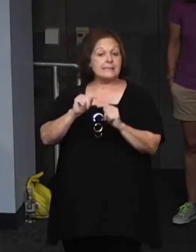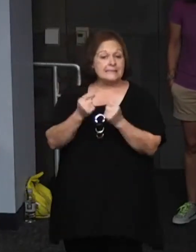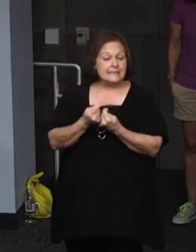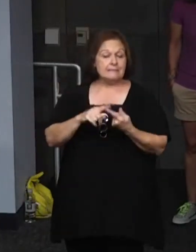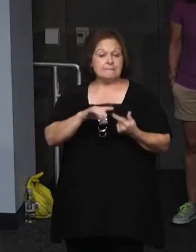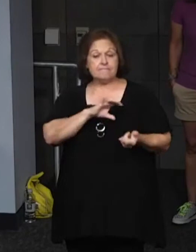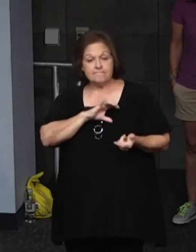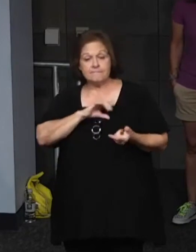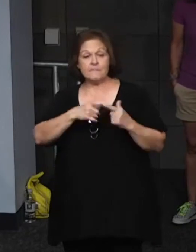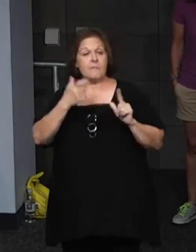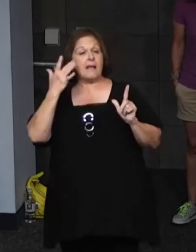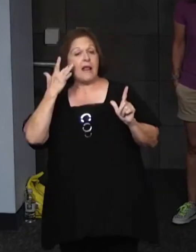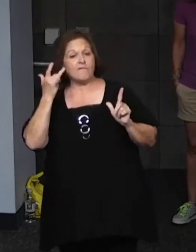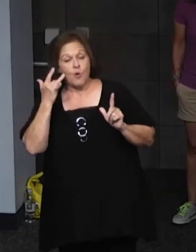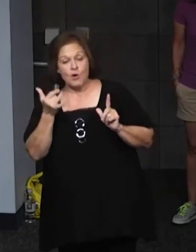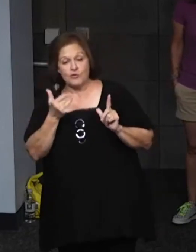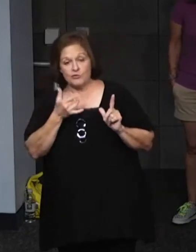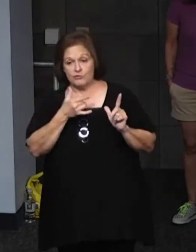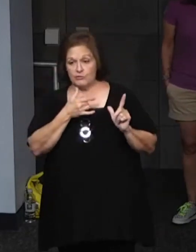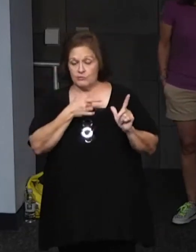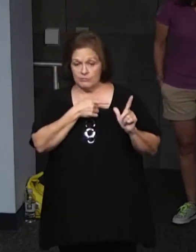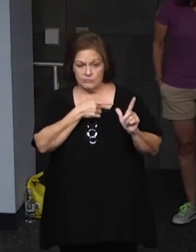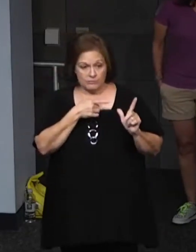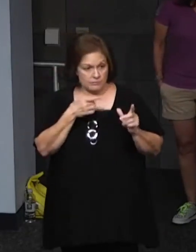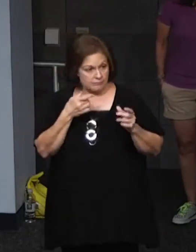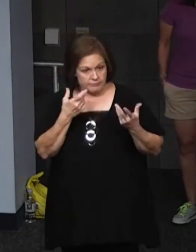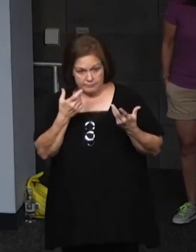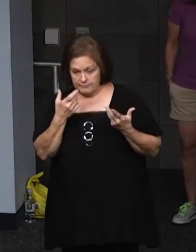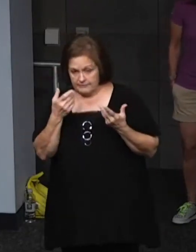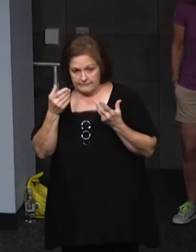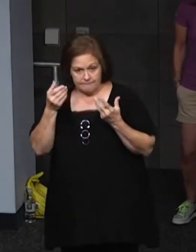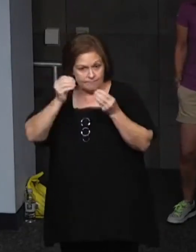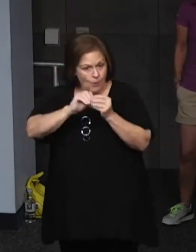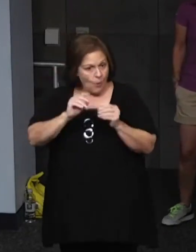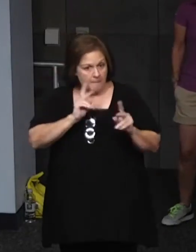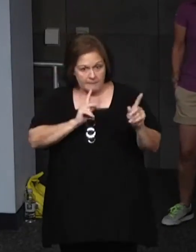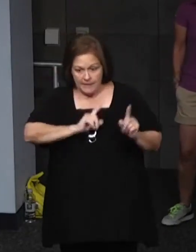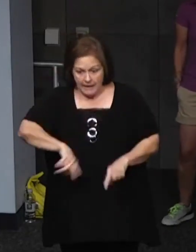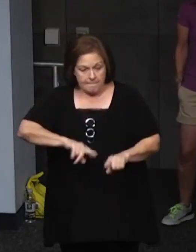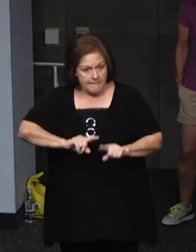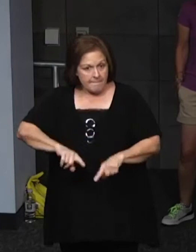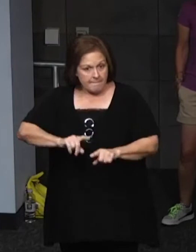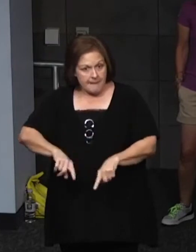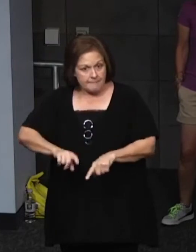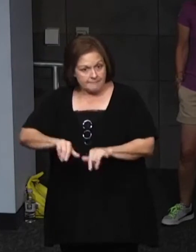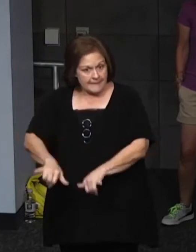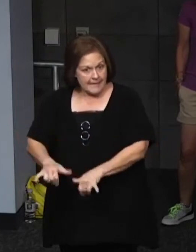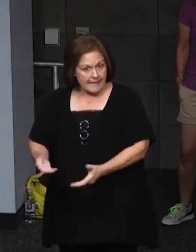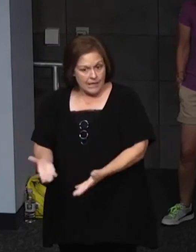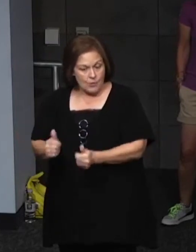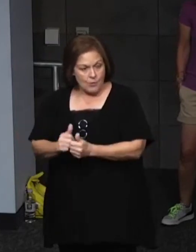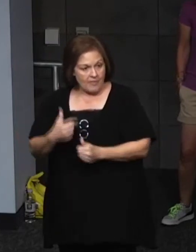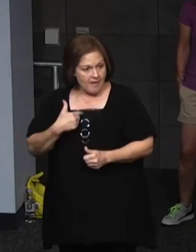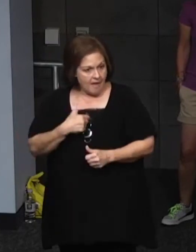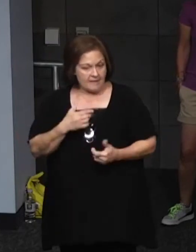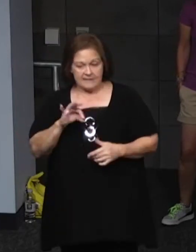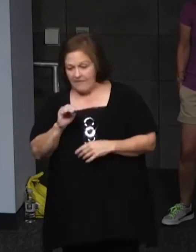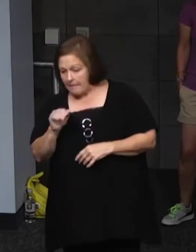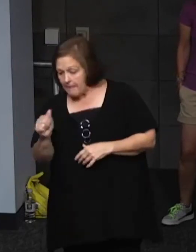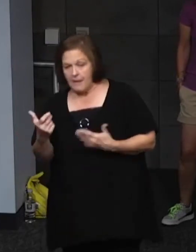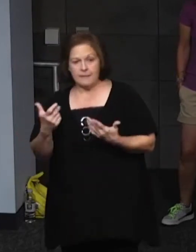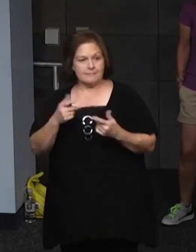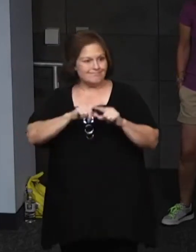enforcement people from California. As the days go on, we have people embedded with us from here with FEMA who are just